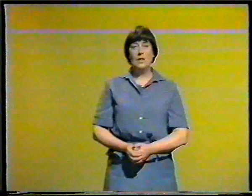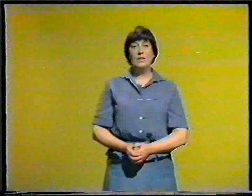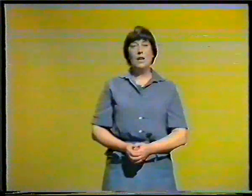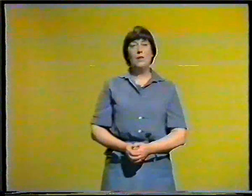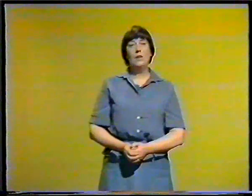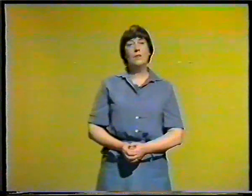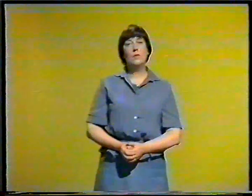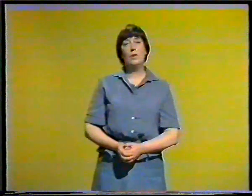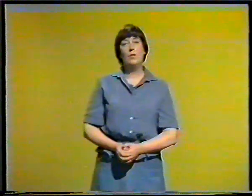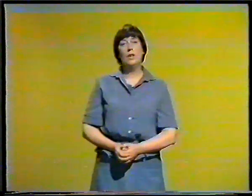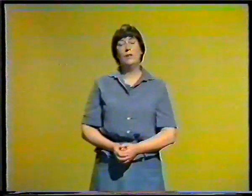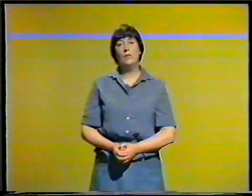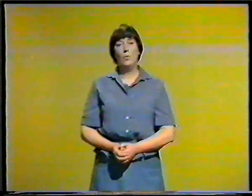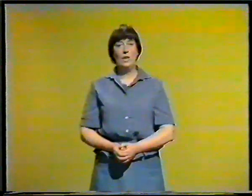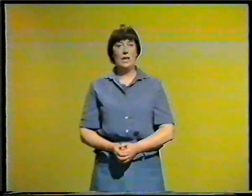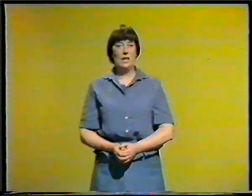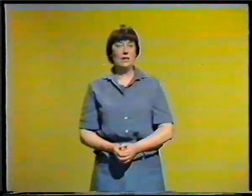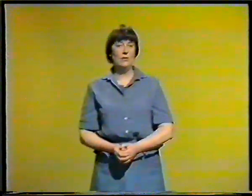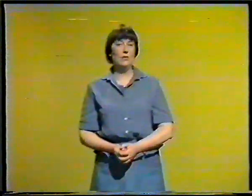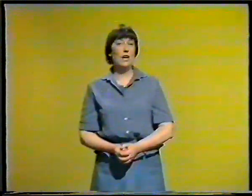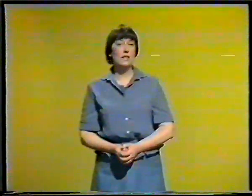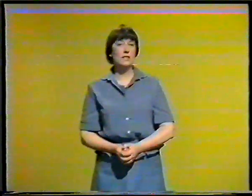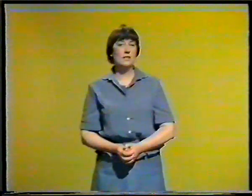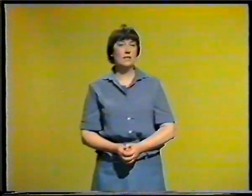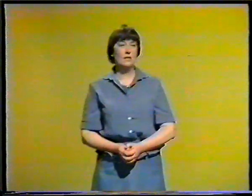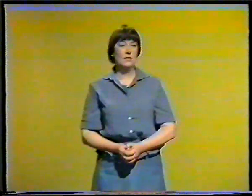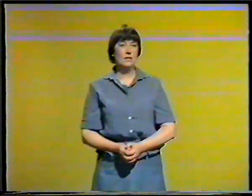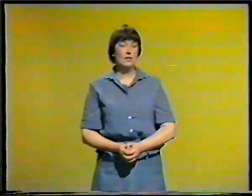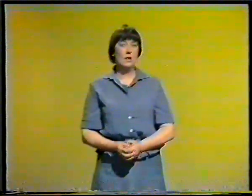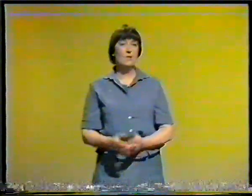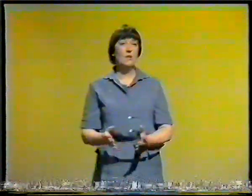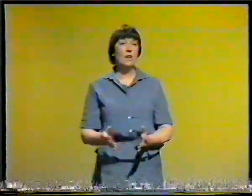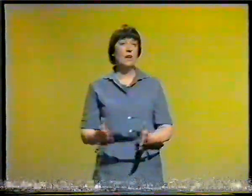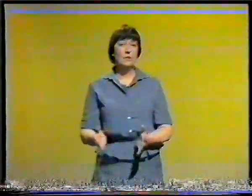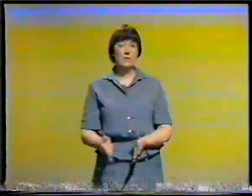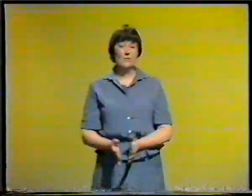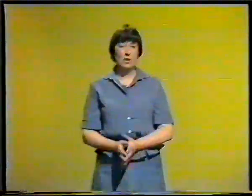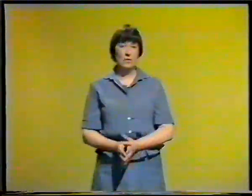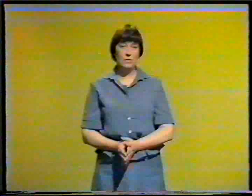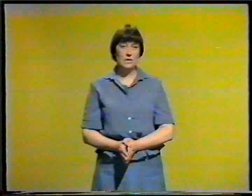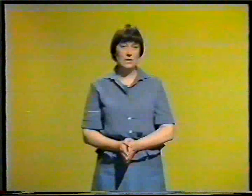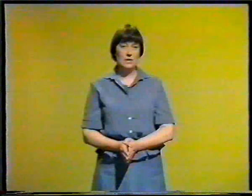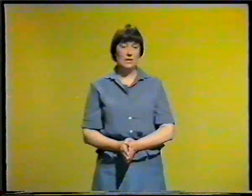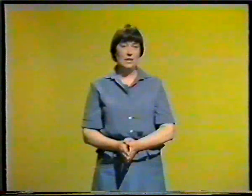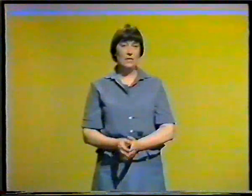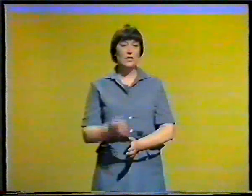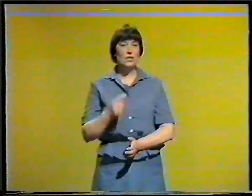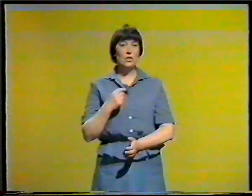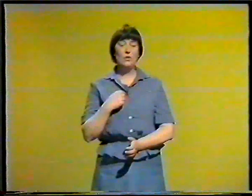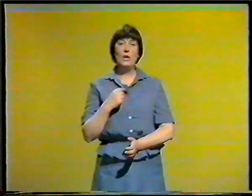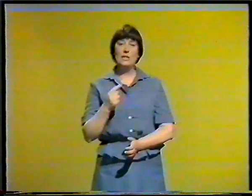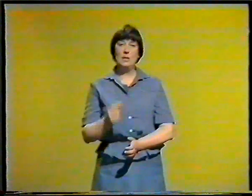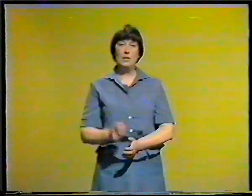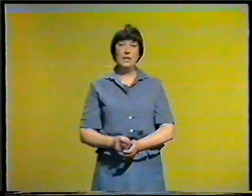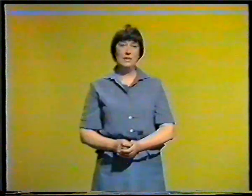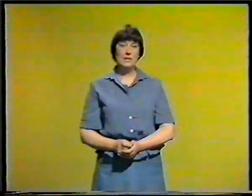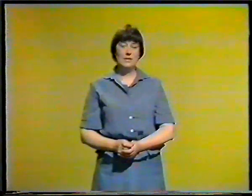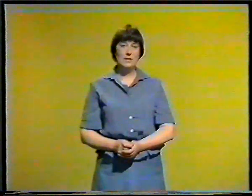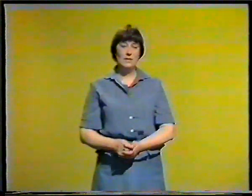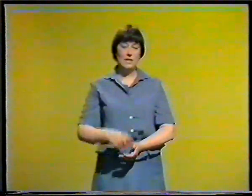Now, the pronoun we or us, you have to work out who's involved. If it's just you and someone else, then it's